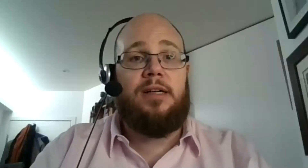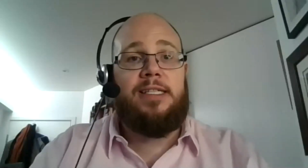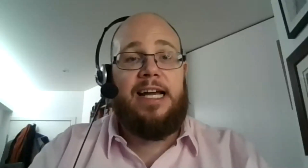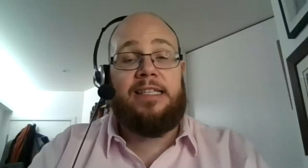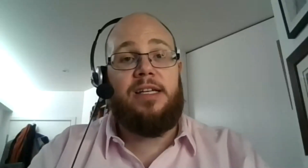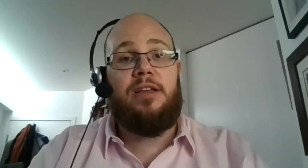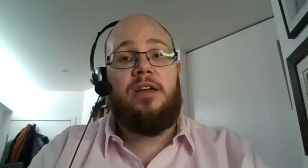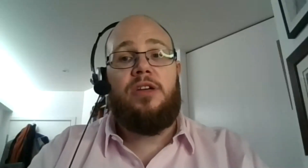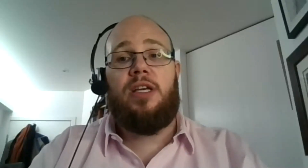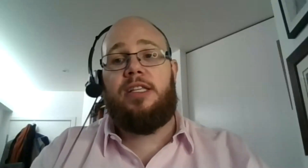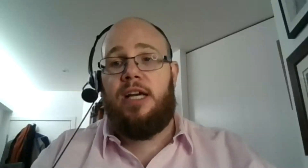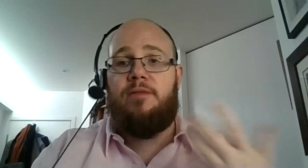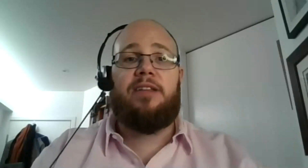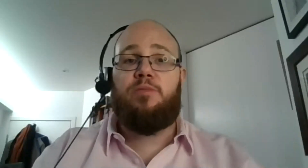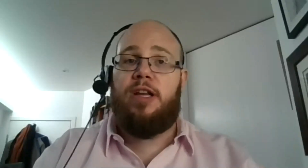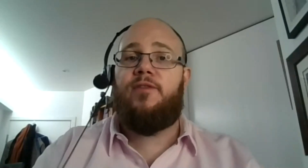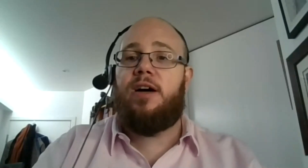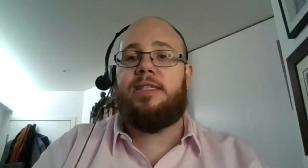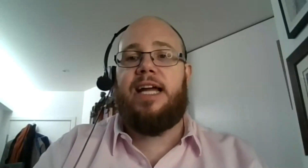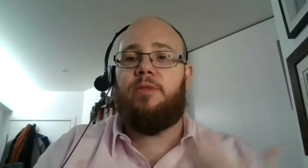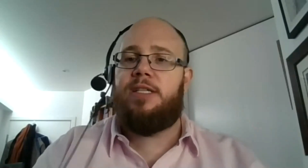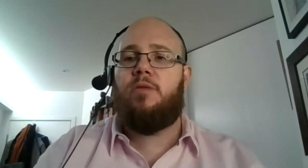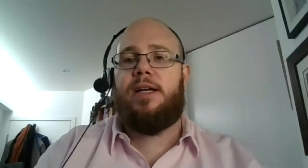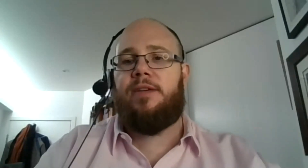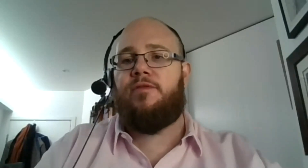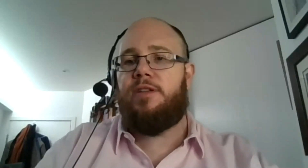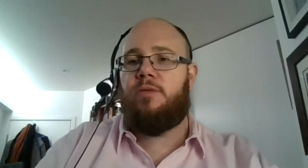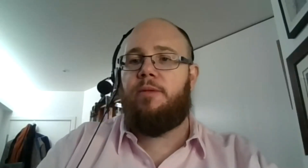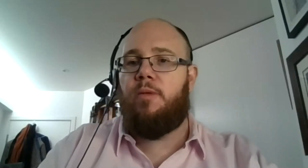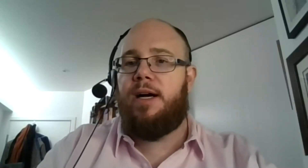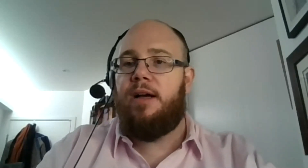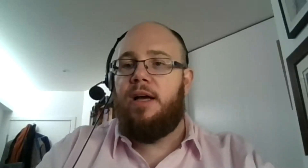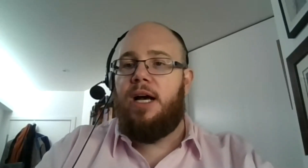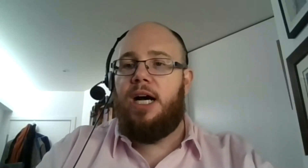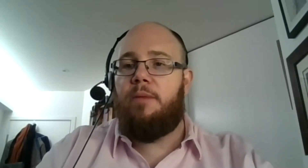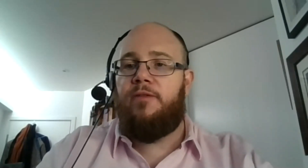in Aston. So the turnaround's pretty fast now, which is quite different to where we were before.